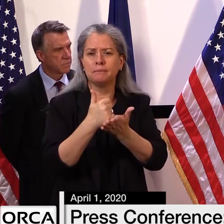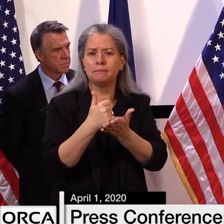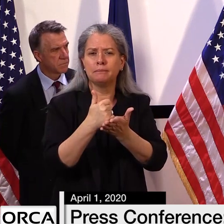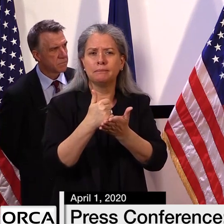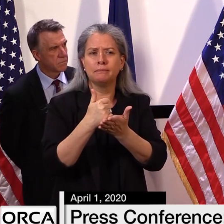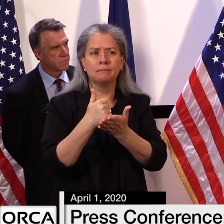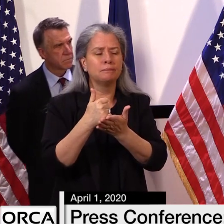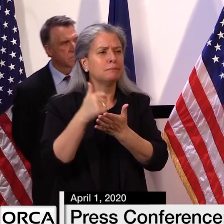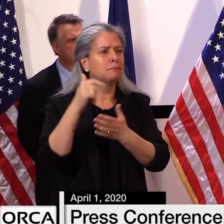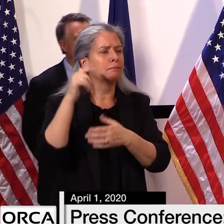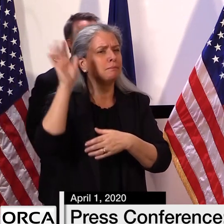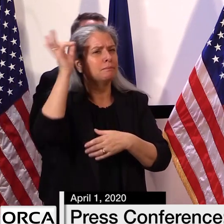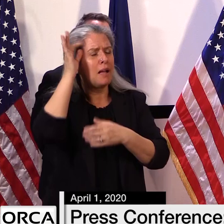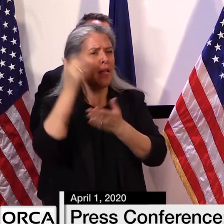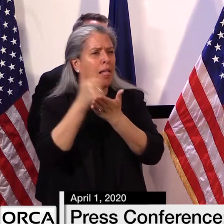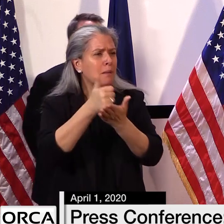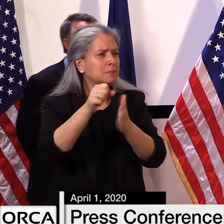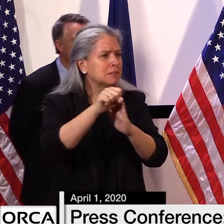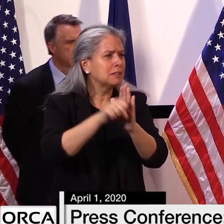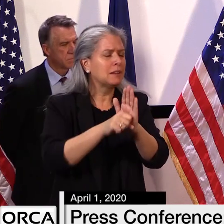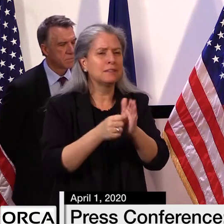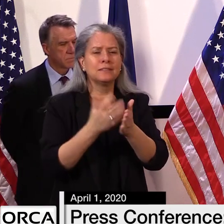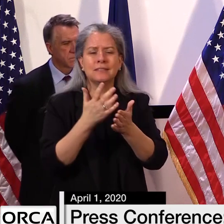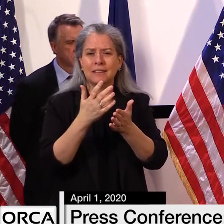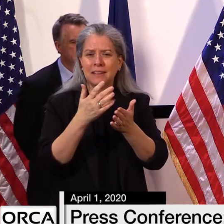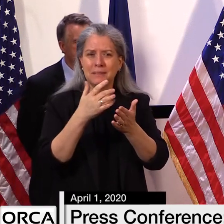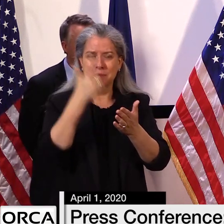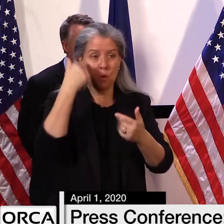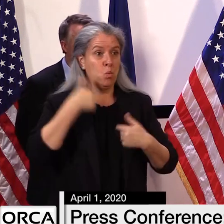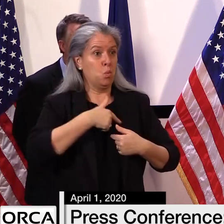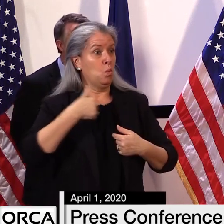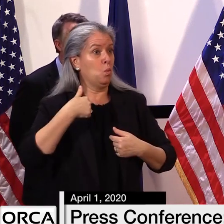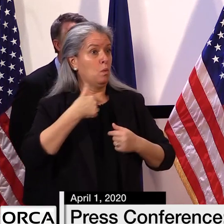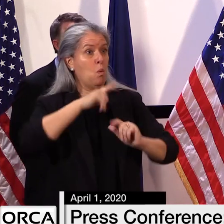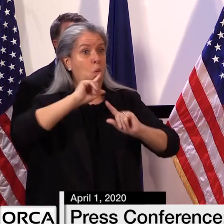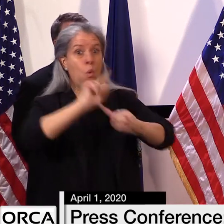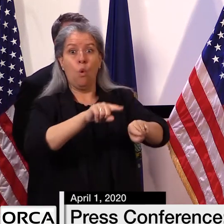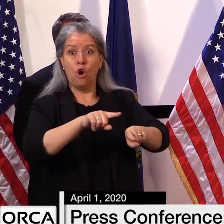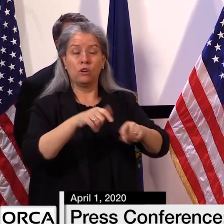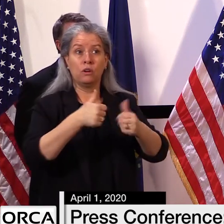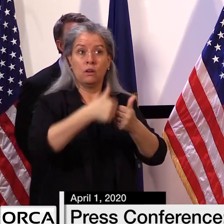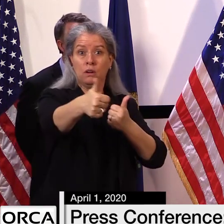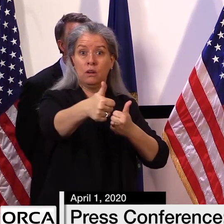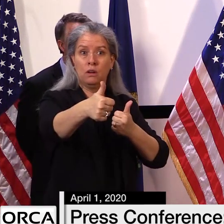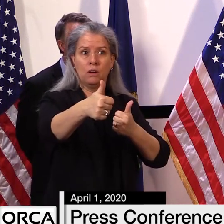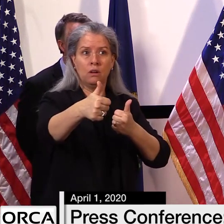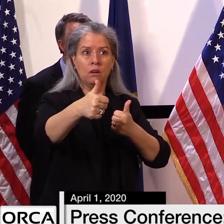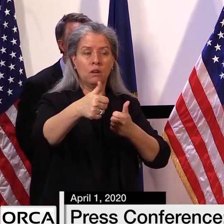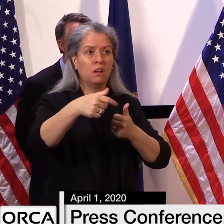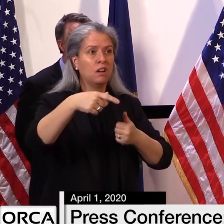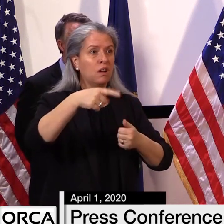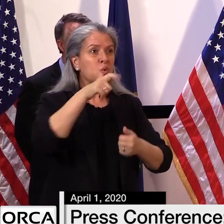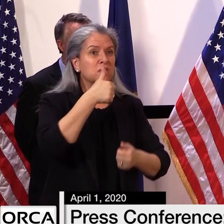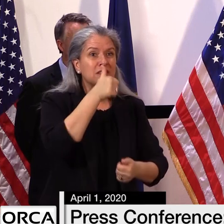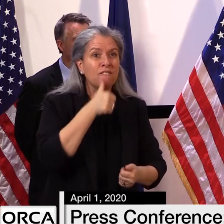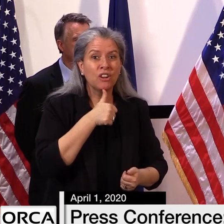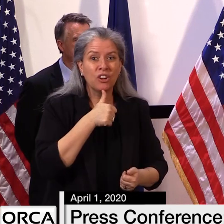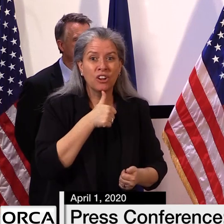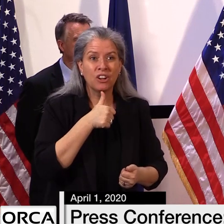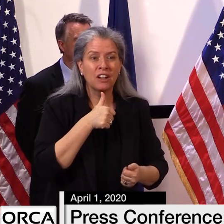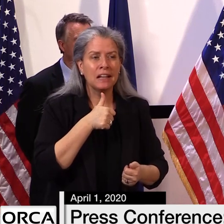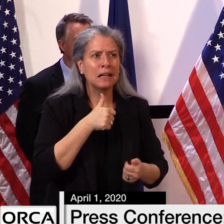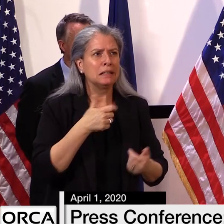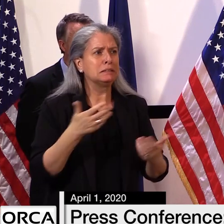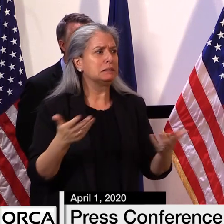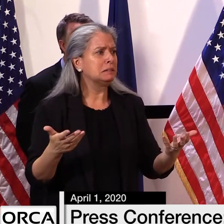the state comply with the social distancing that's required in an acknowledgement that this means people don't have